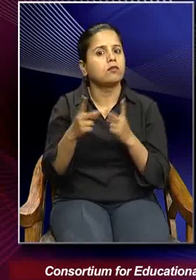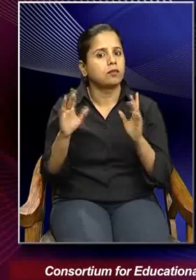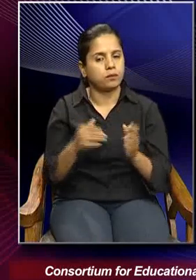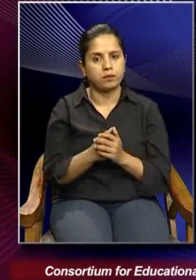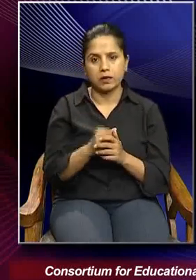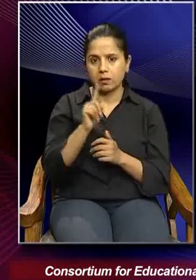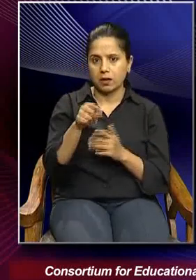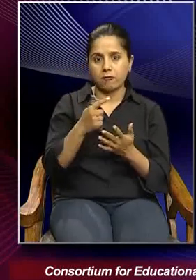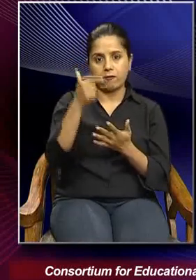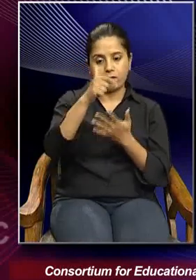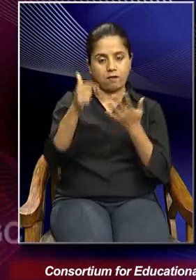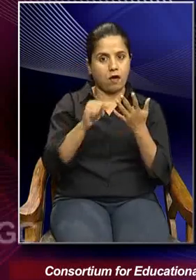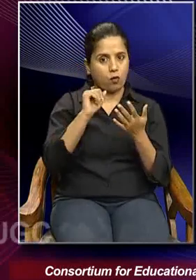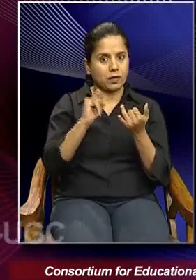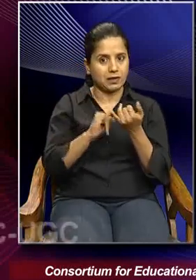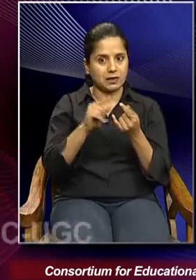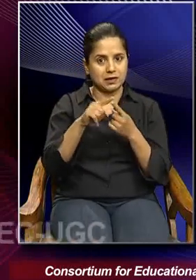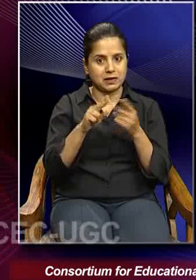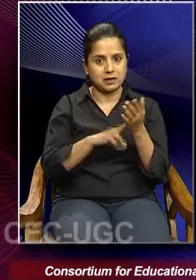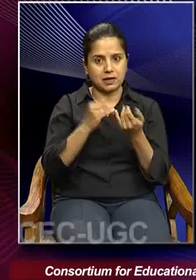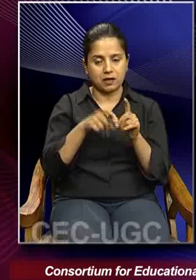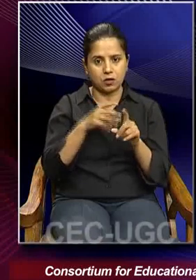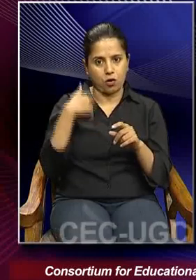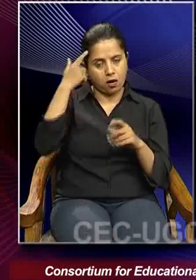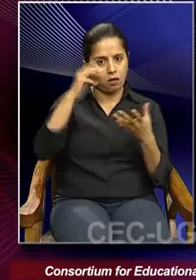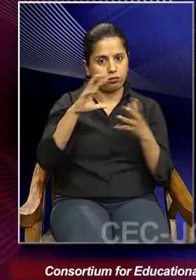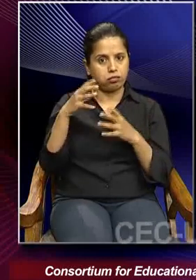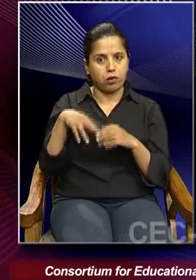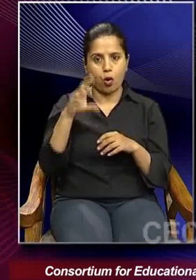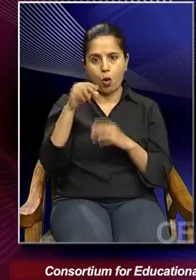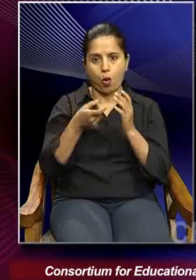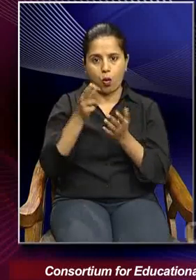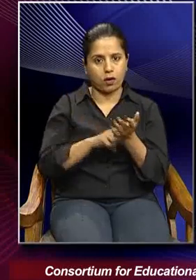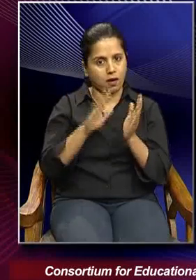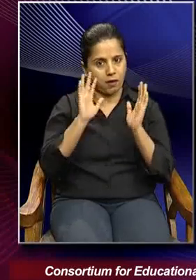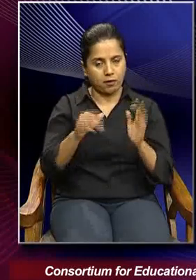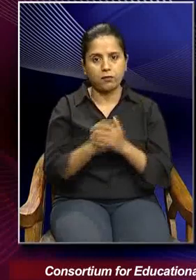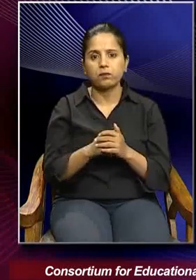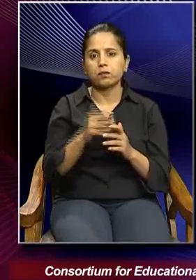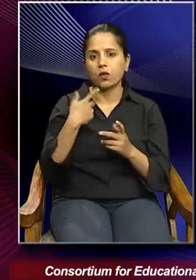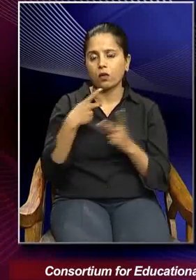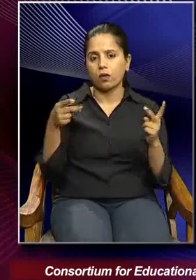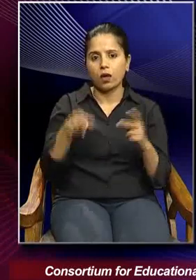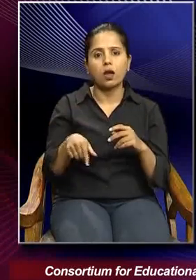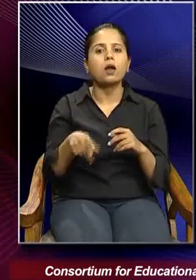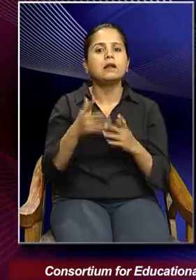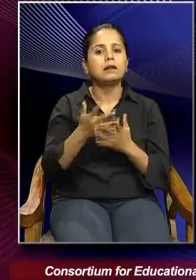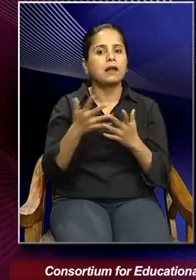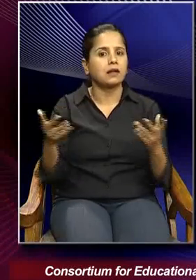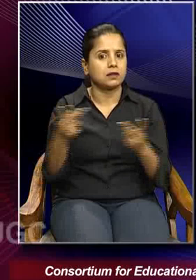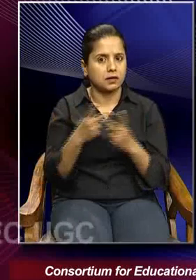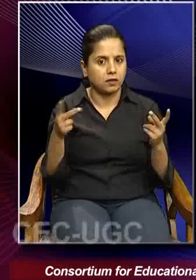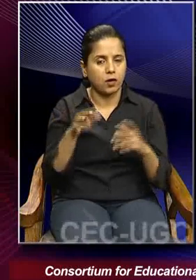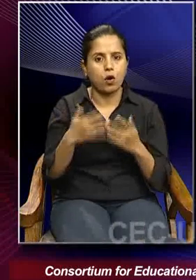while the 5 sensory and 5 motor organs and the 5 gross elements and